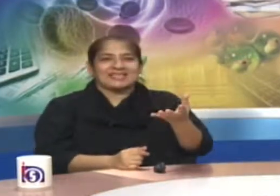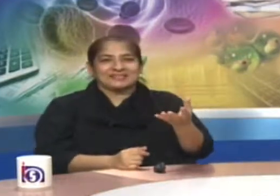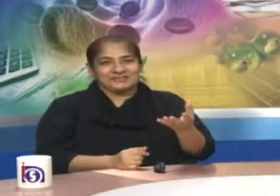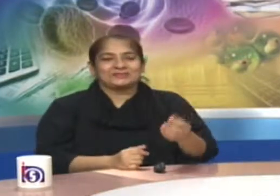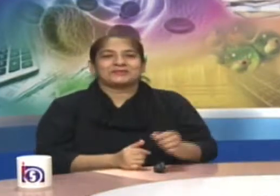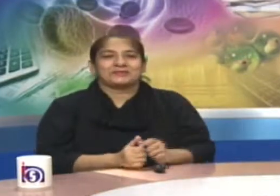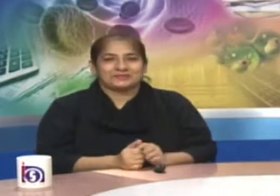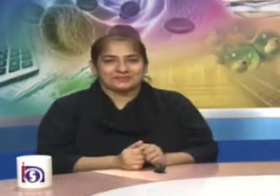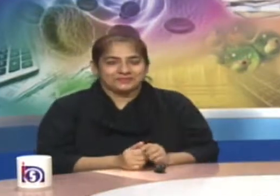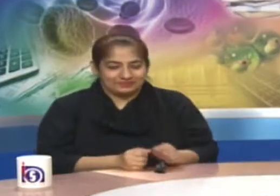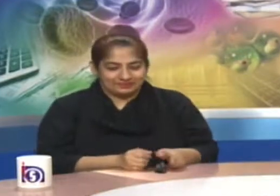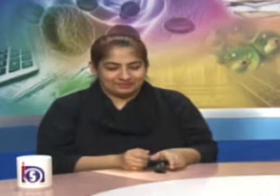Convenience.